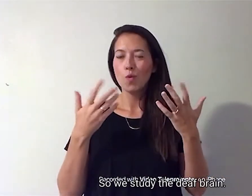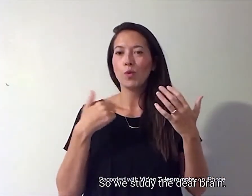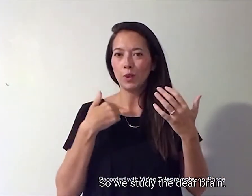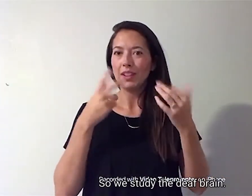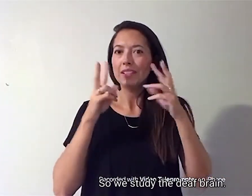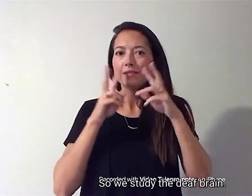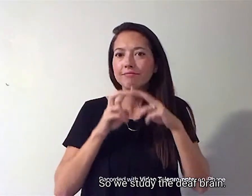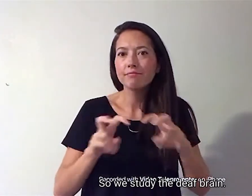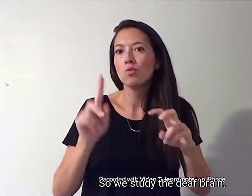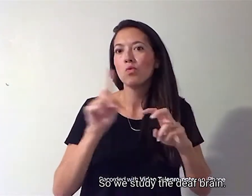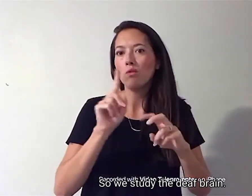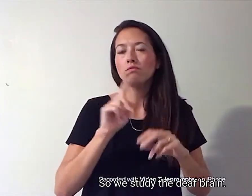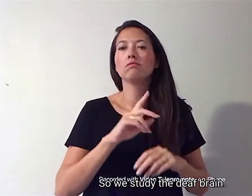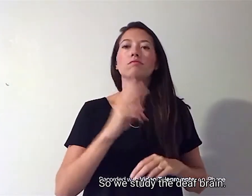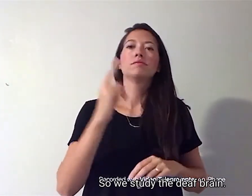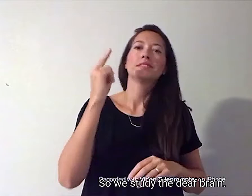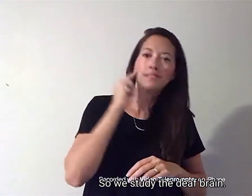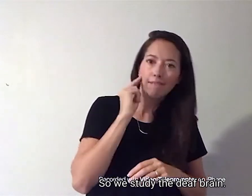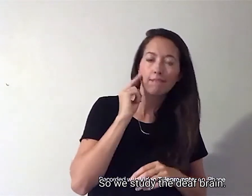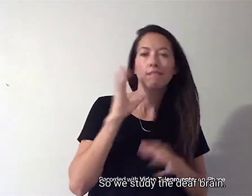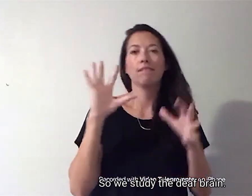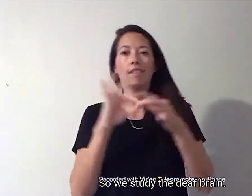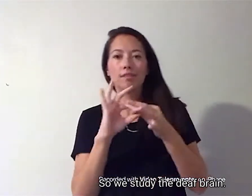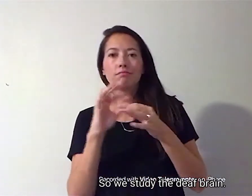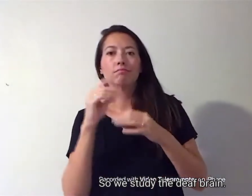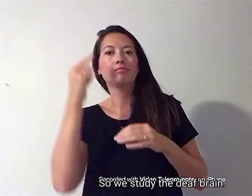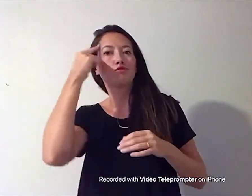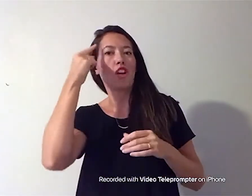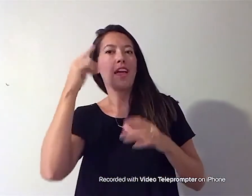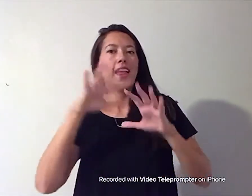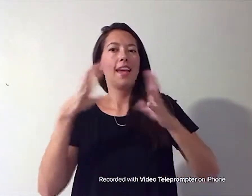So, we study the deaf brain.